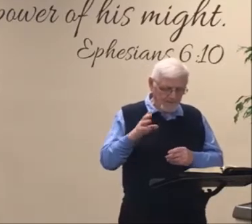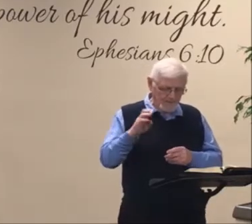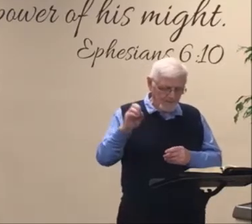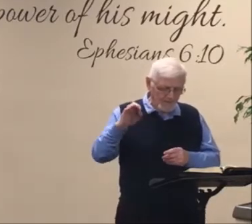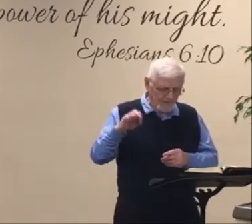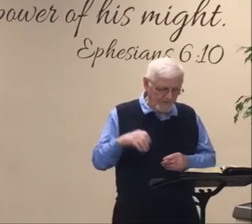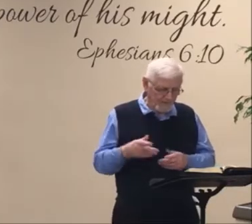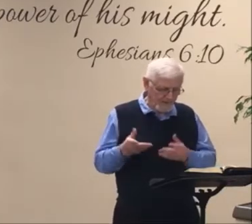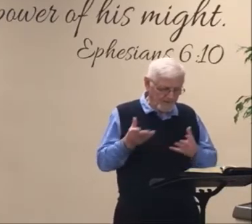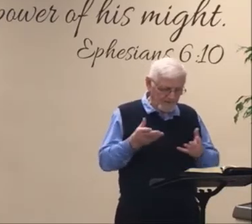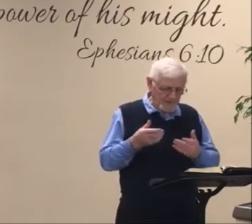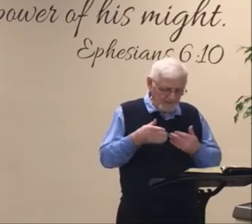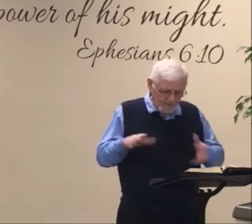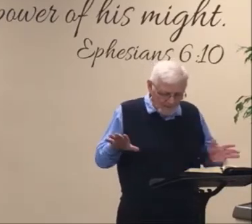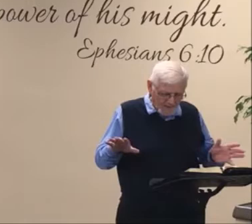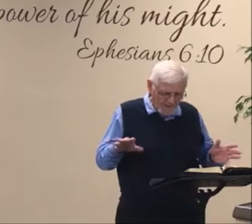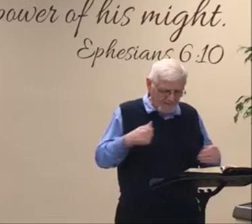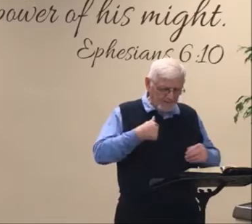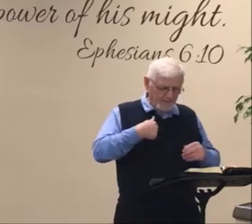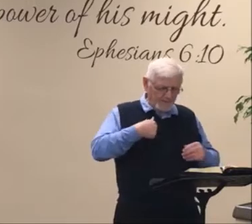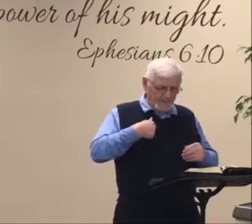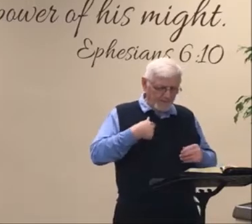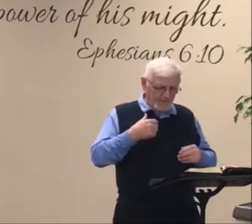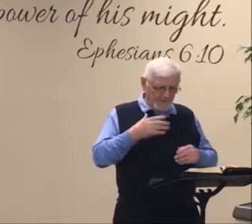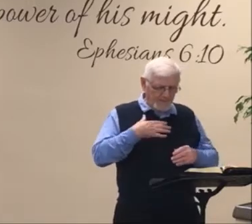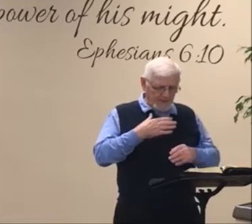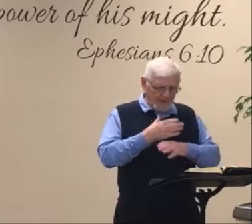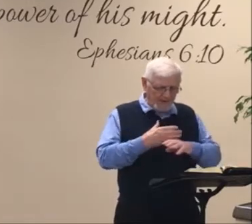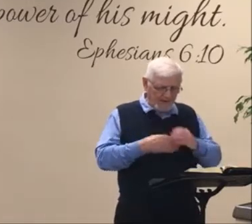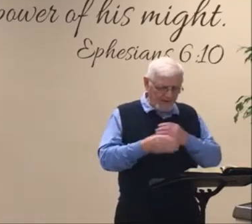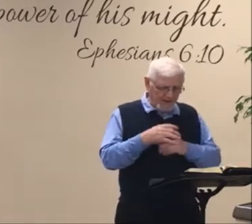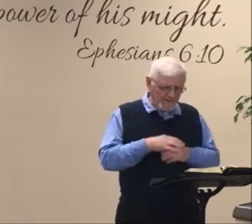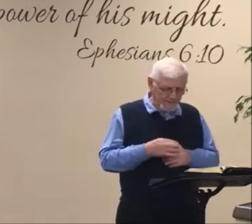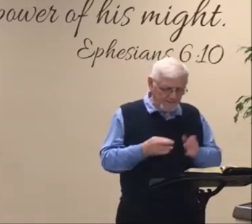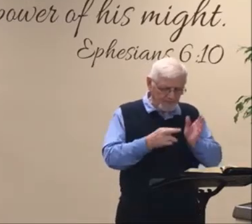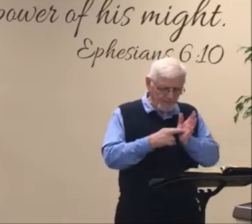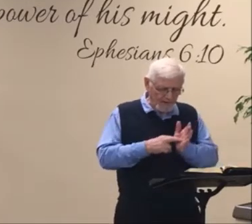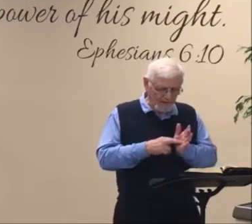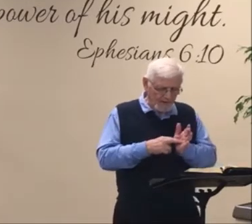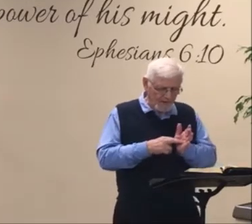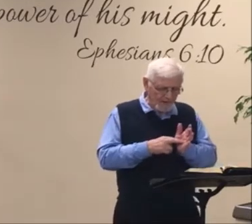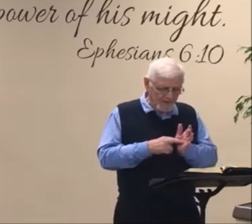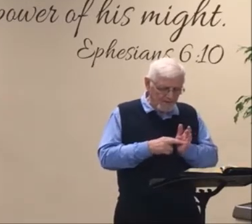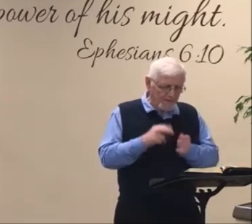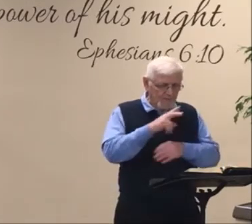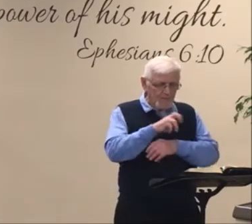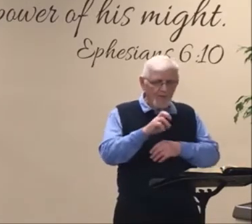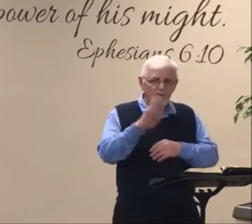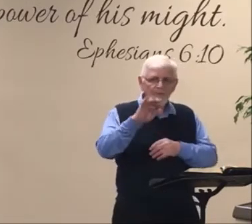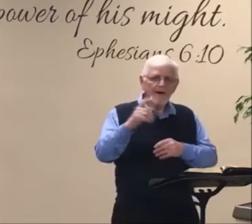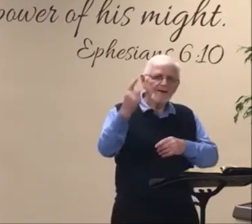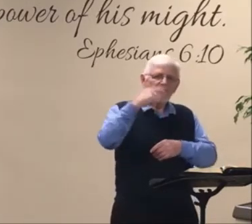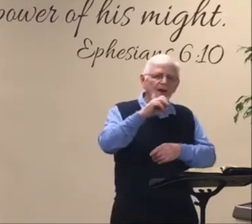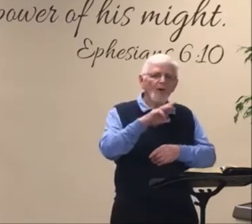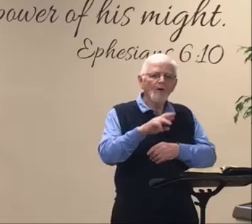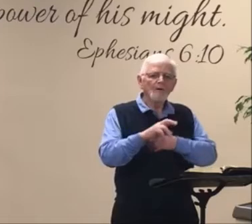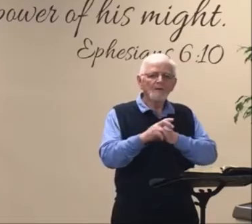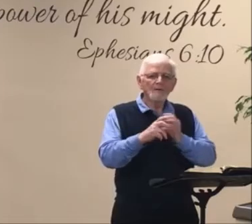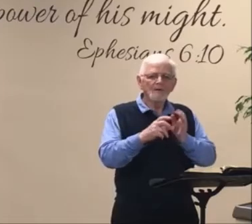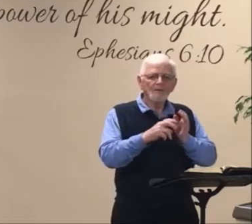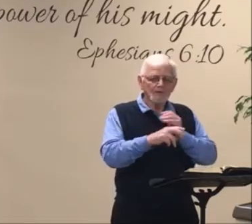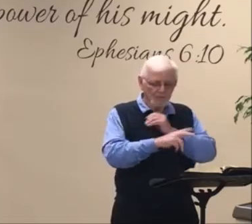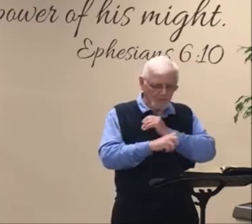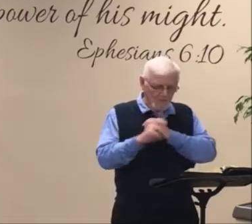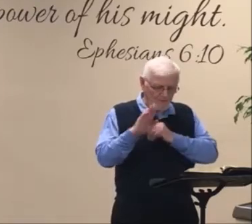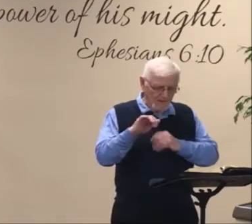thee. I bear the loss of it. Of my hand didst thou require it, whether stolen by day or stolen by night. Jacob's really